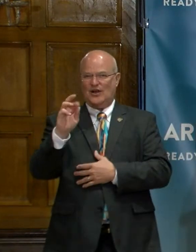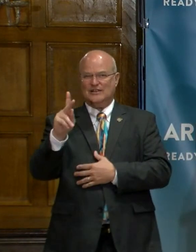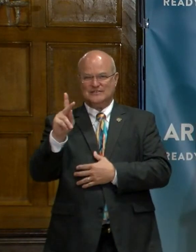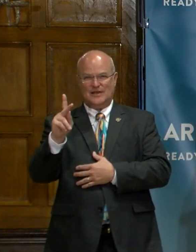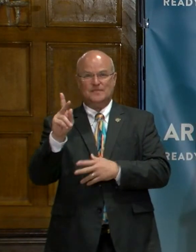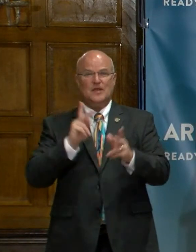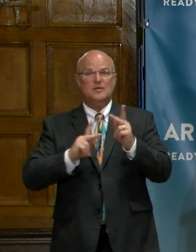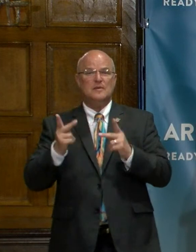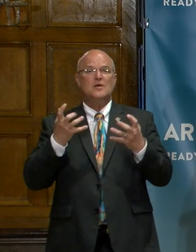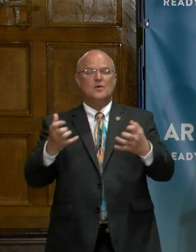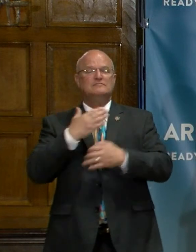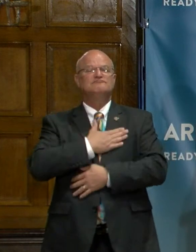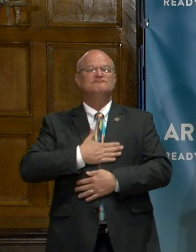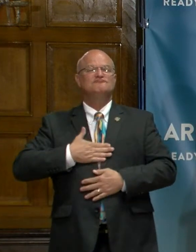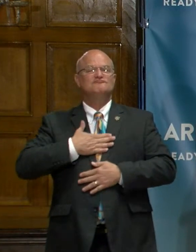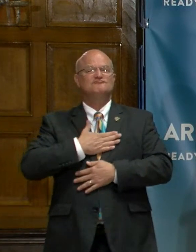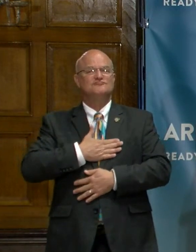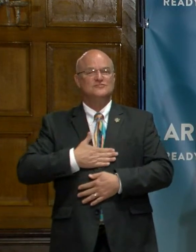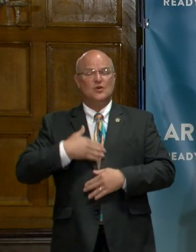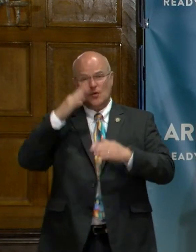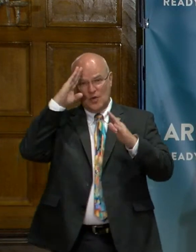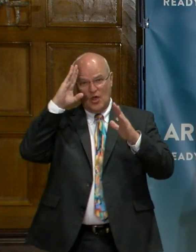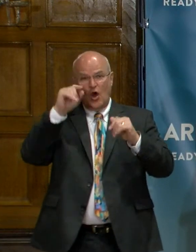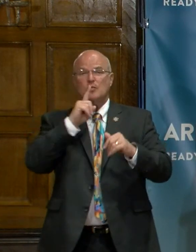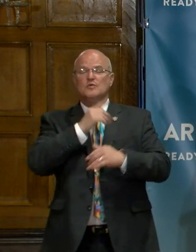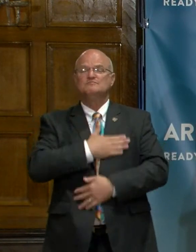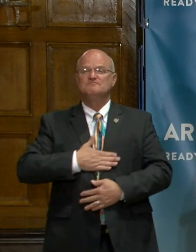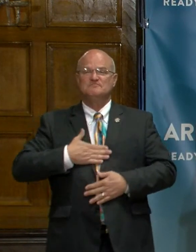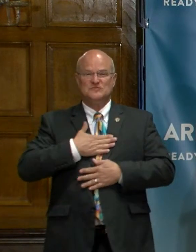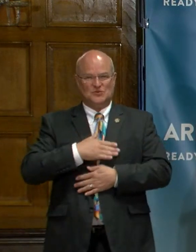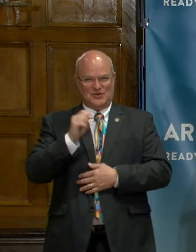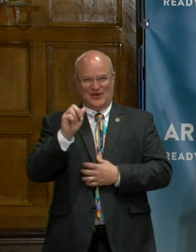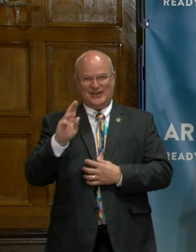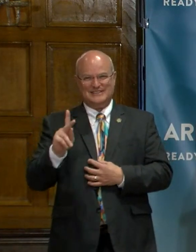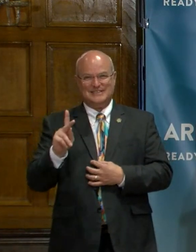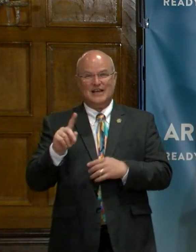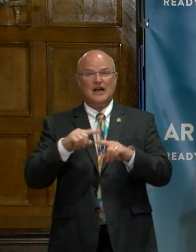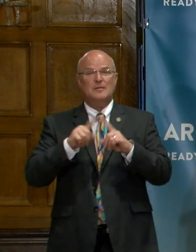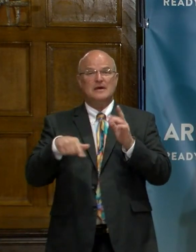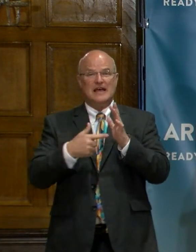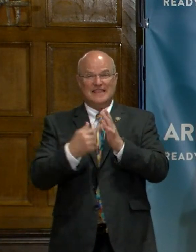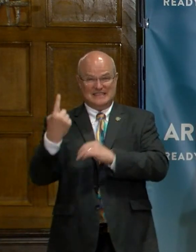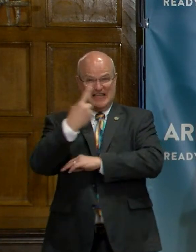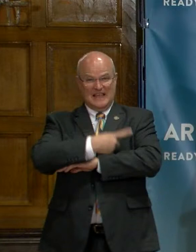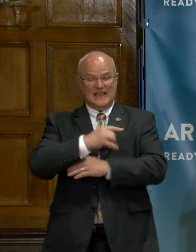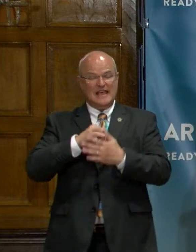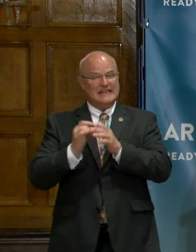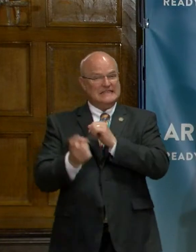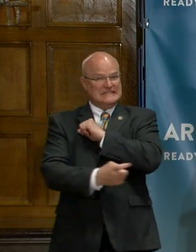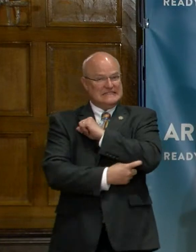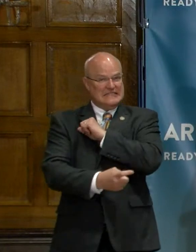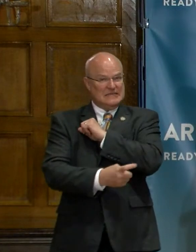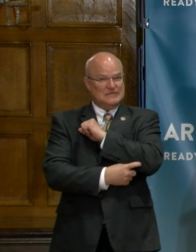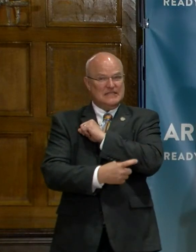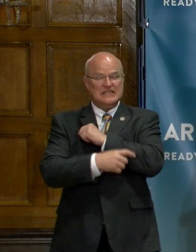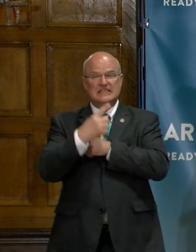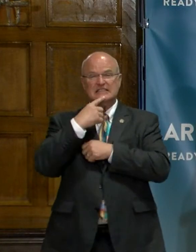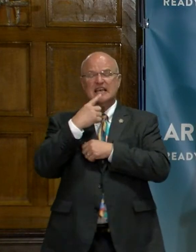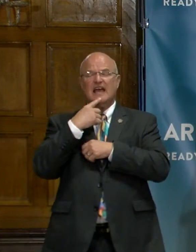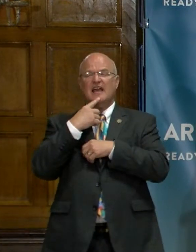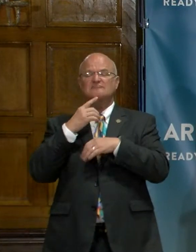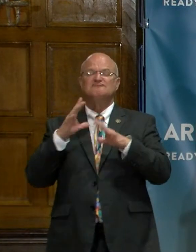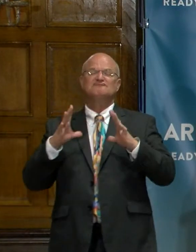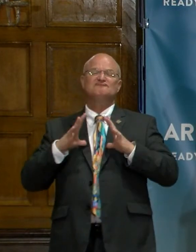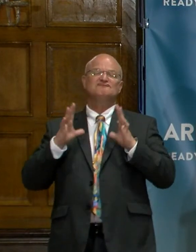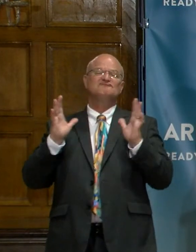that everybody wants to enjoy, and we hope that you do enjoy it. But these are the days that it's tempting just to say, well,